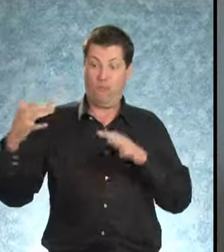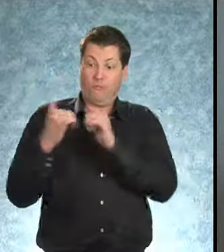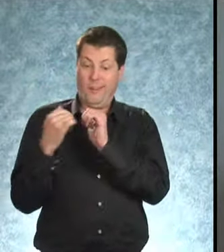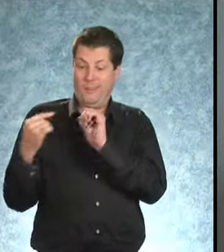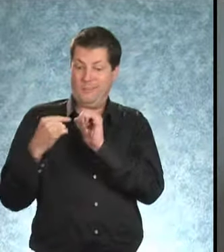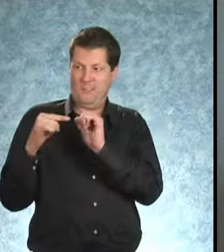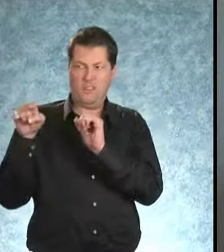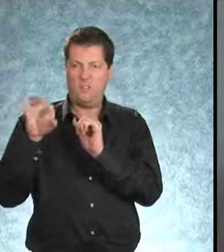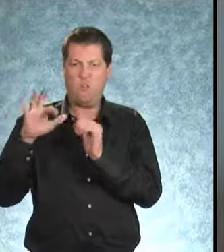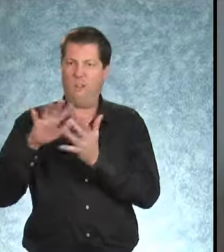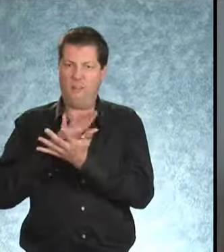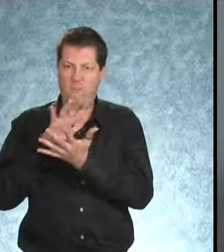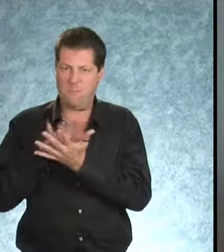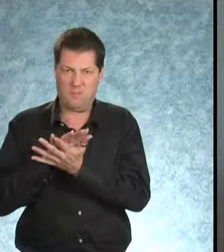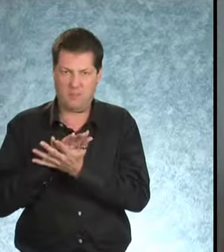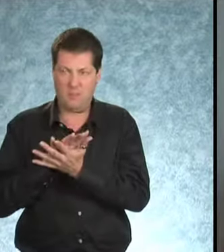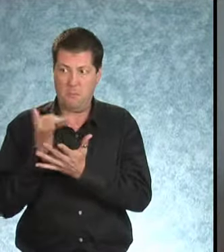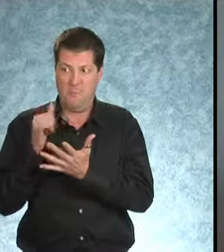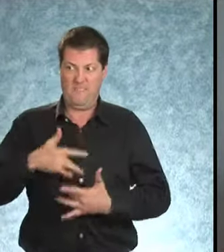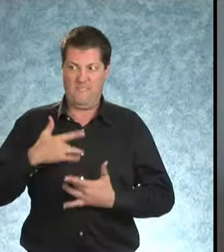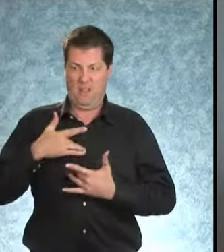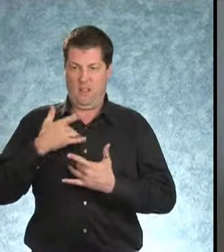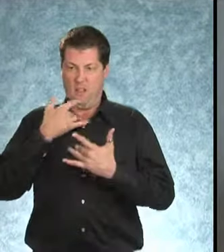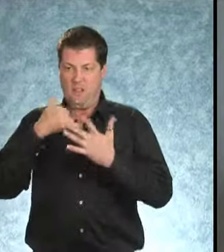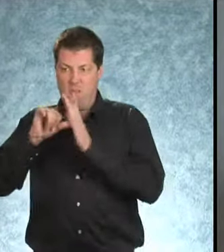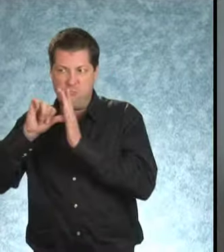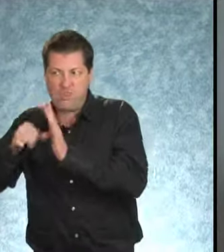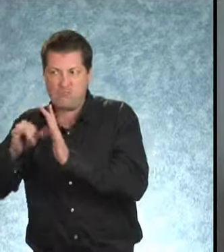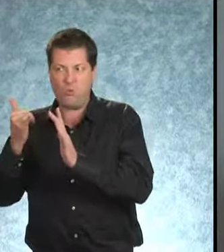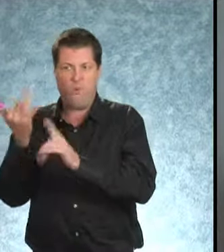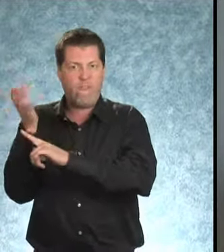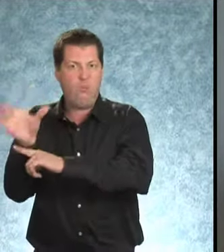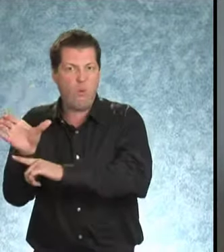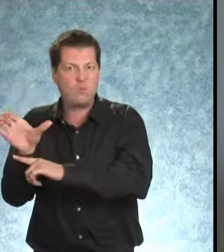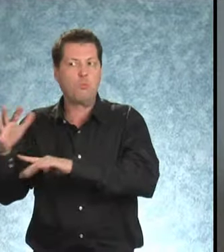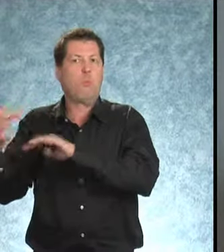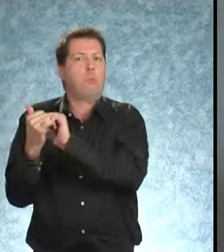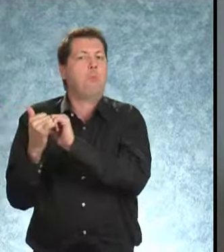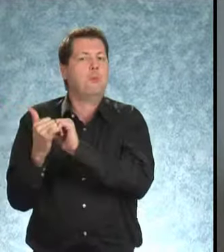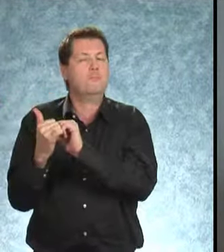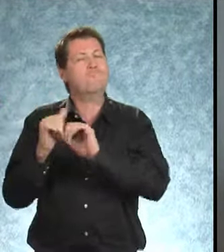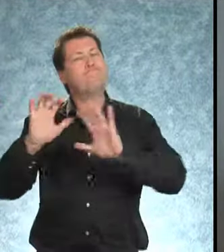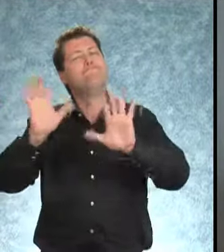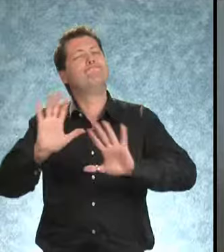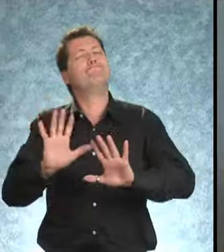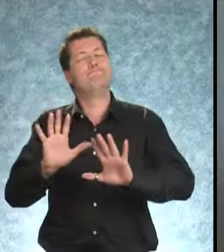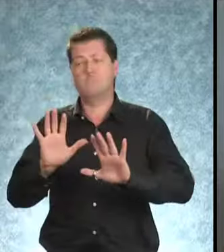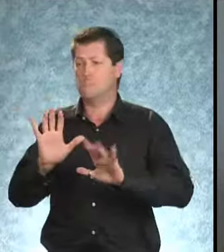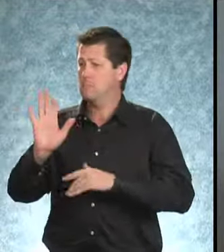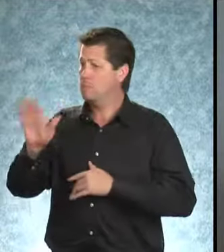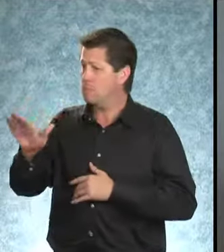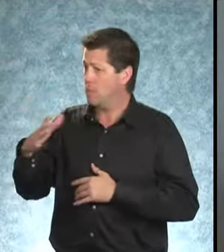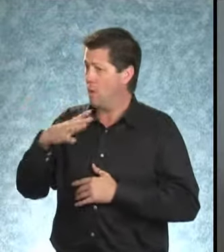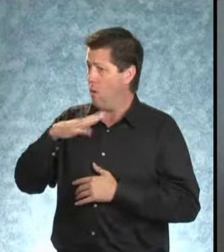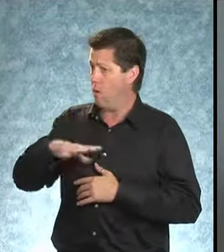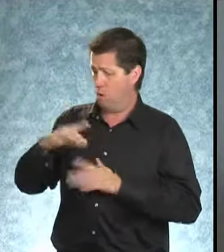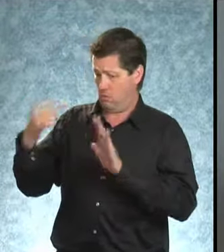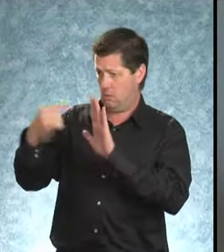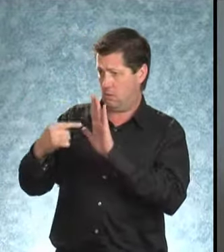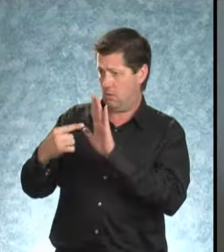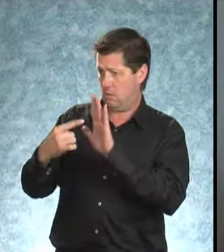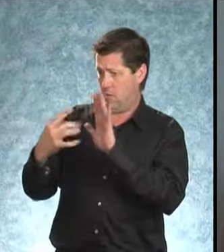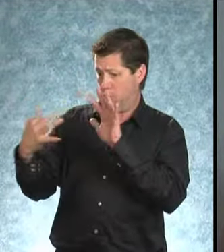Maybe they felt pushed into the agreement for some reason. So just touch base with them and say, hey,